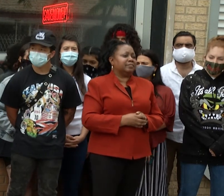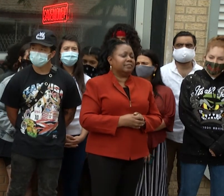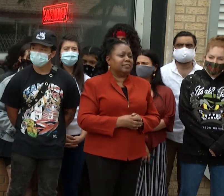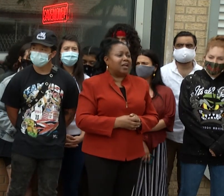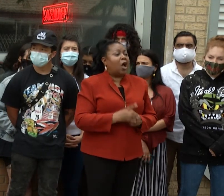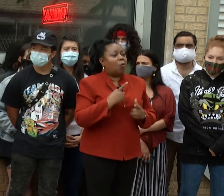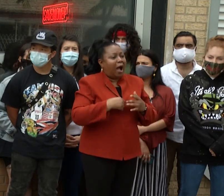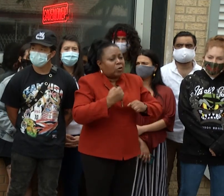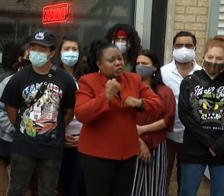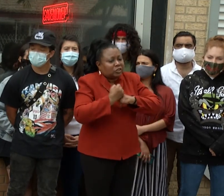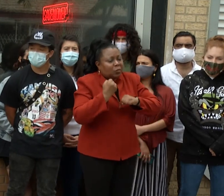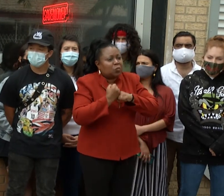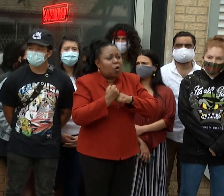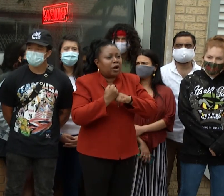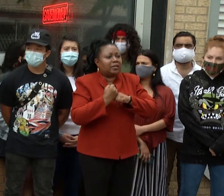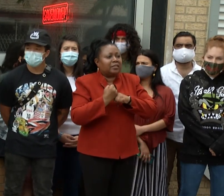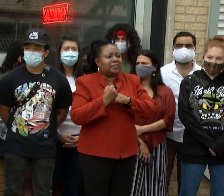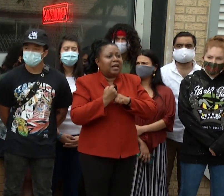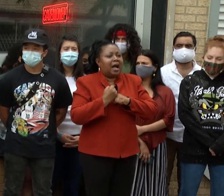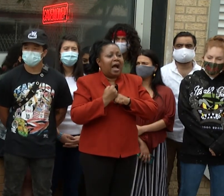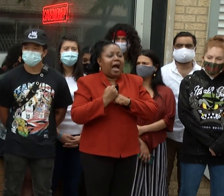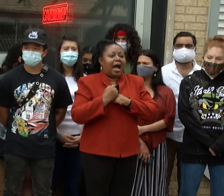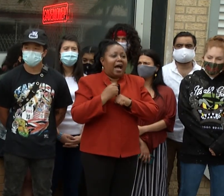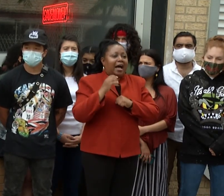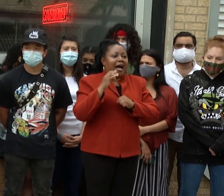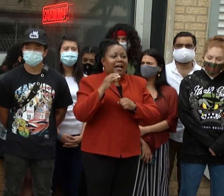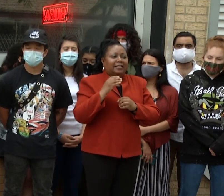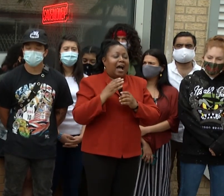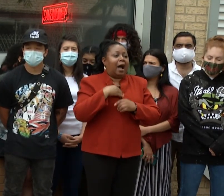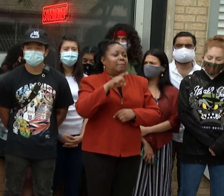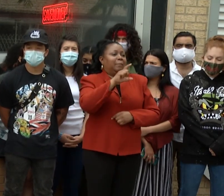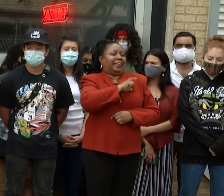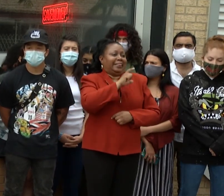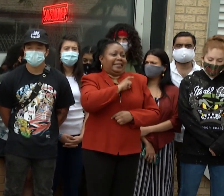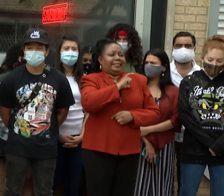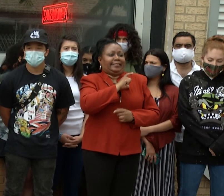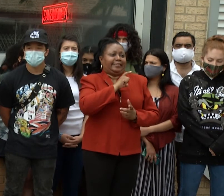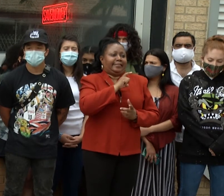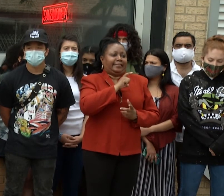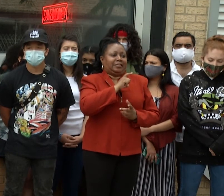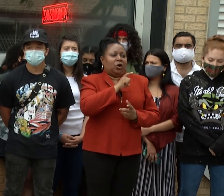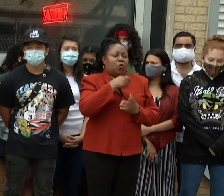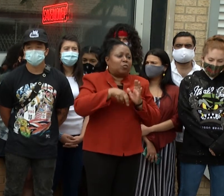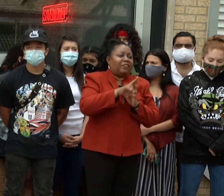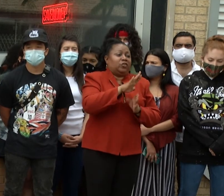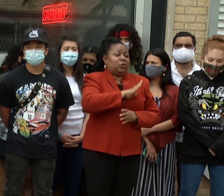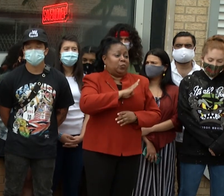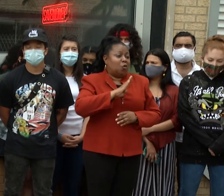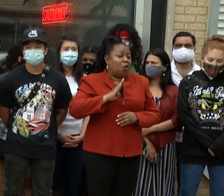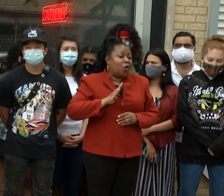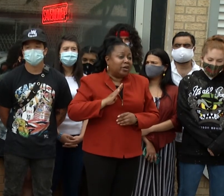That's why we support a civilian elected police review board,